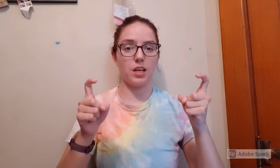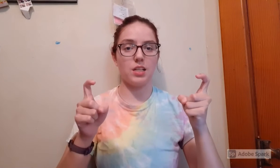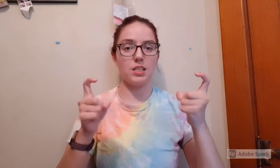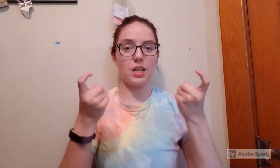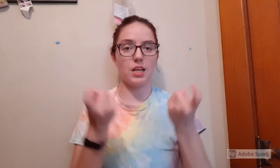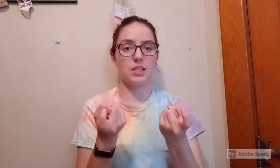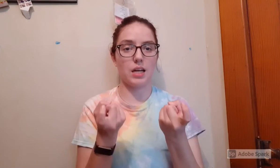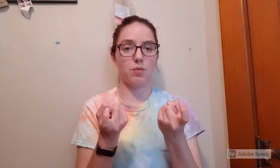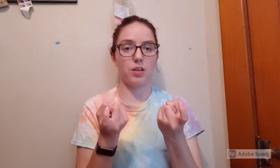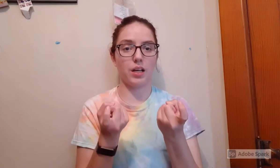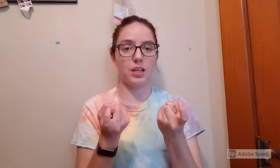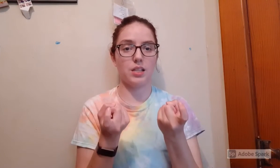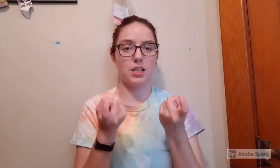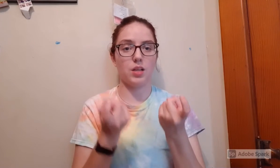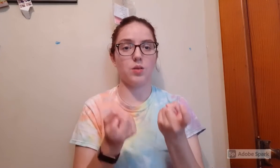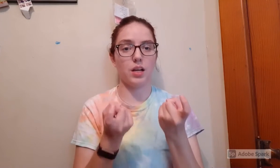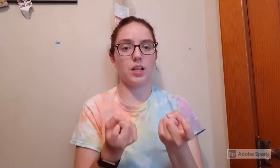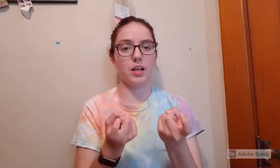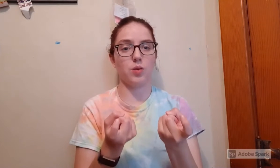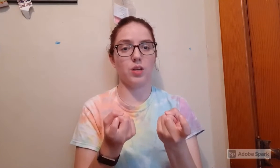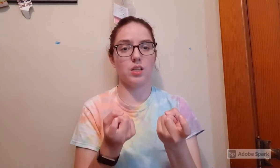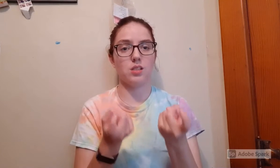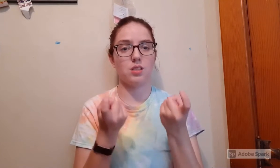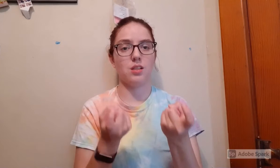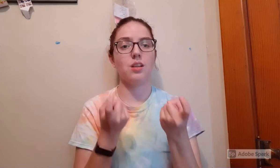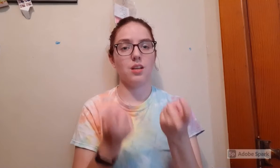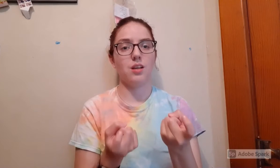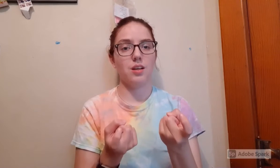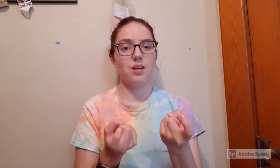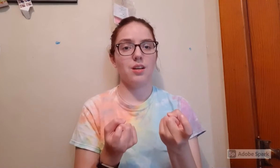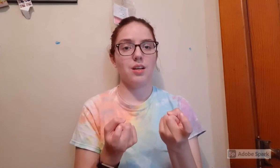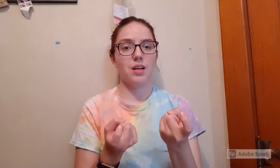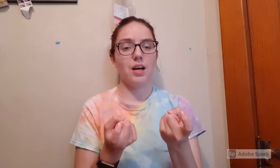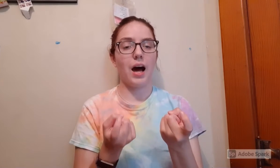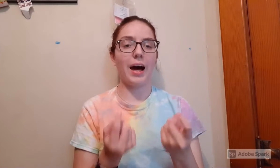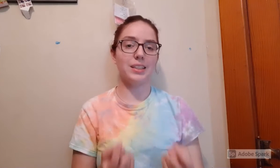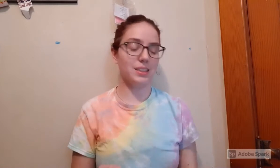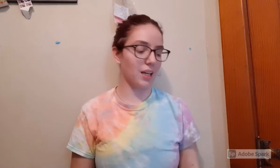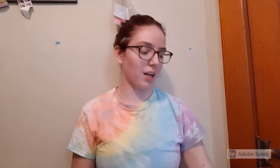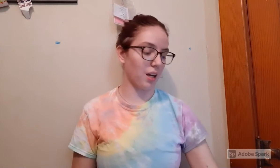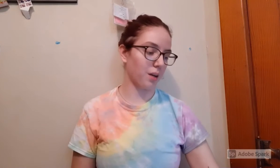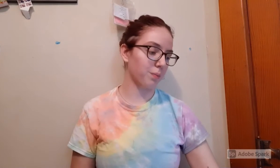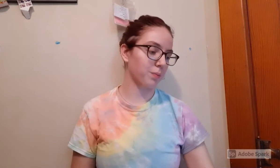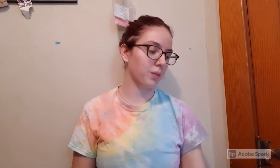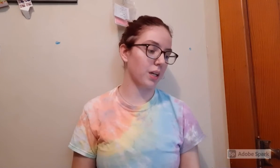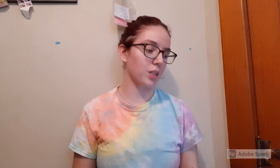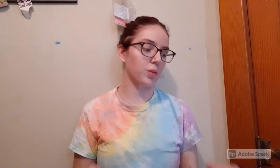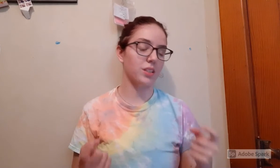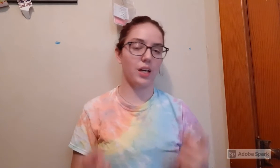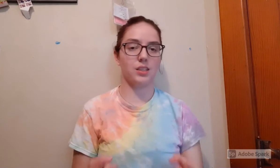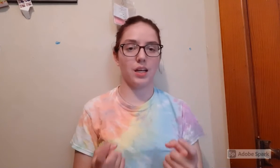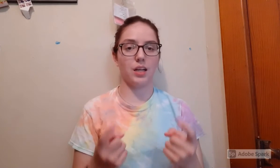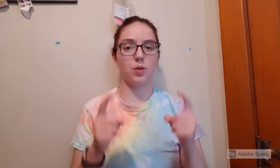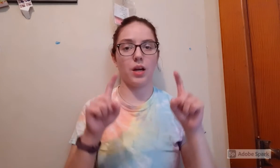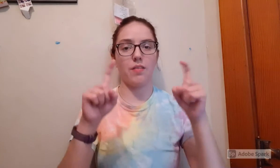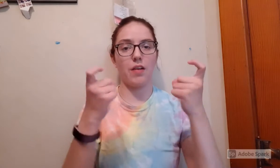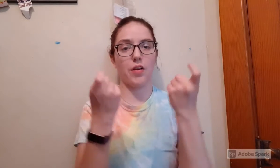this, and it's downward like this, and you kind of like do this. Ice skating. The next one is ice skating. You kind of have your